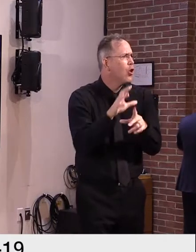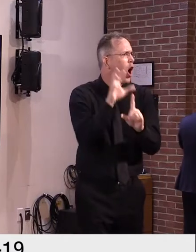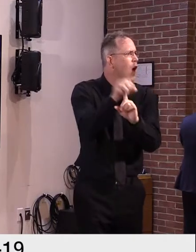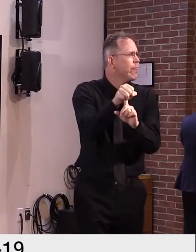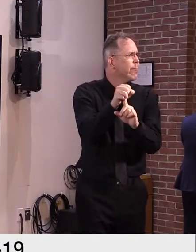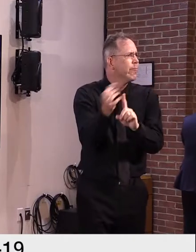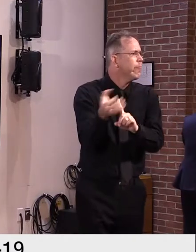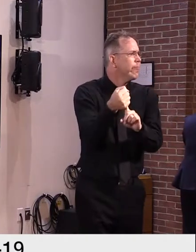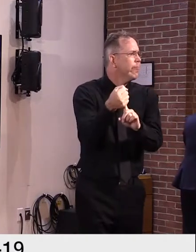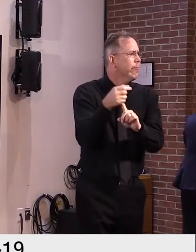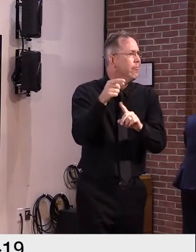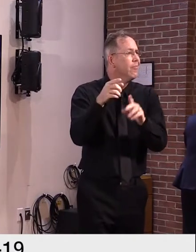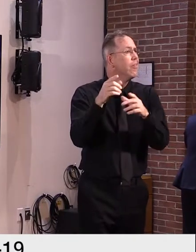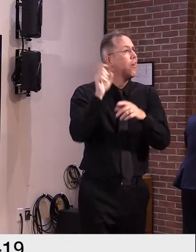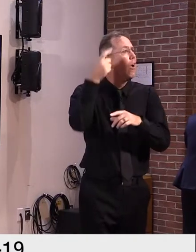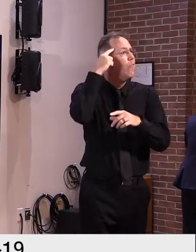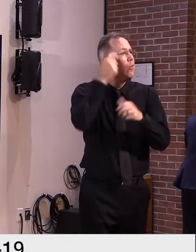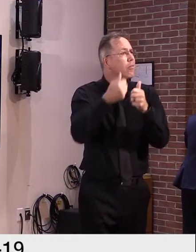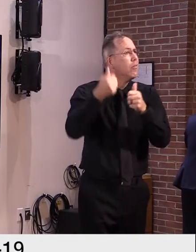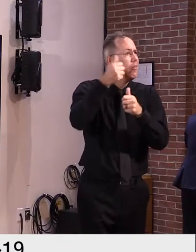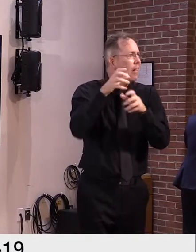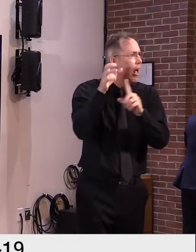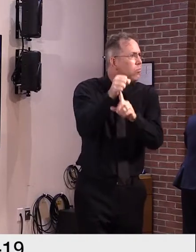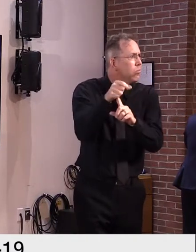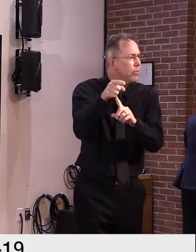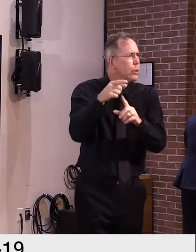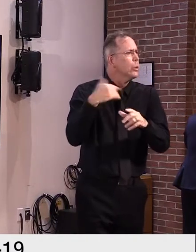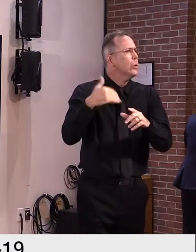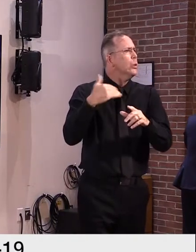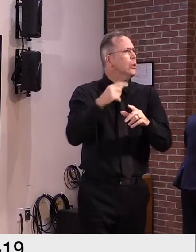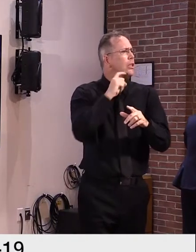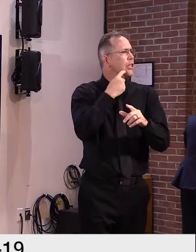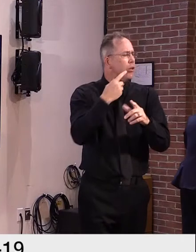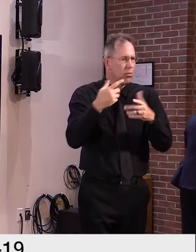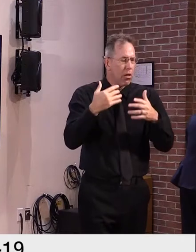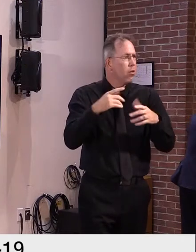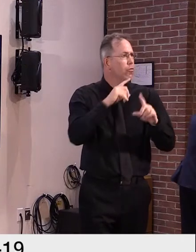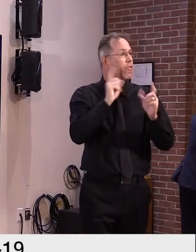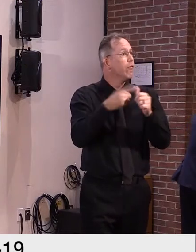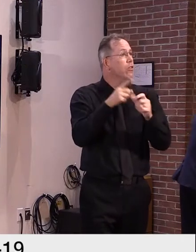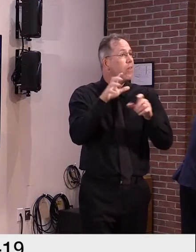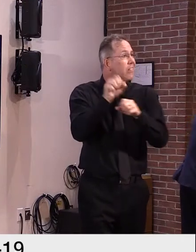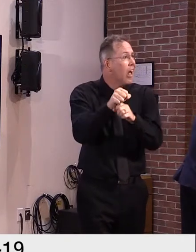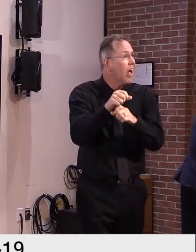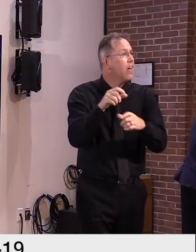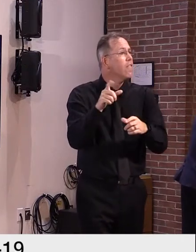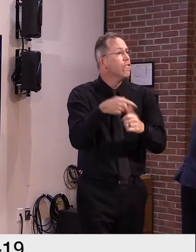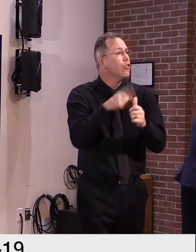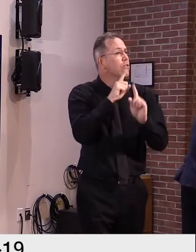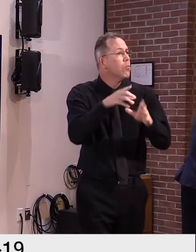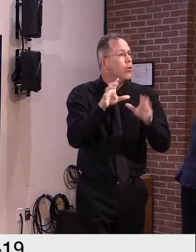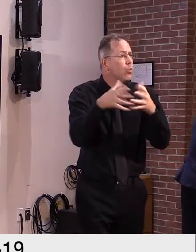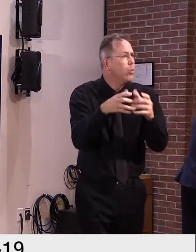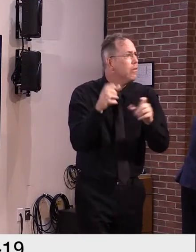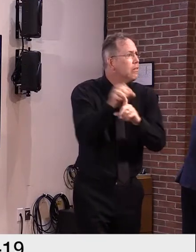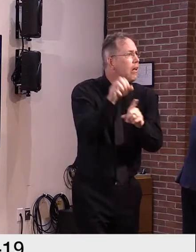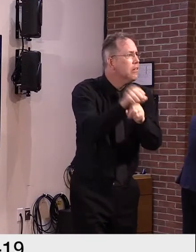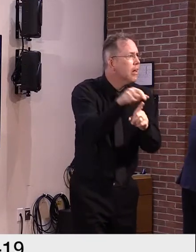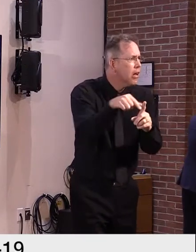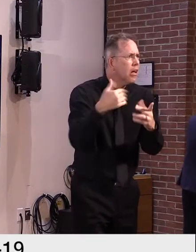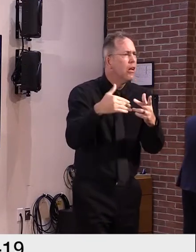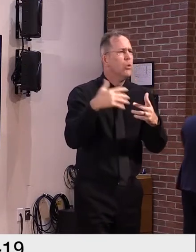attack law enforcement and first responders, including a state police facility. This news,